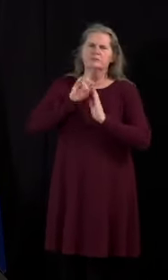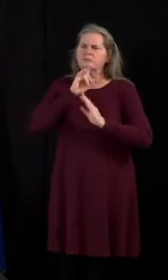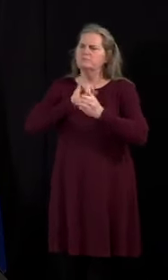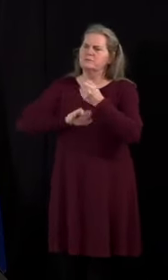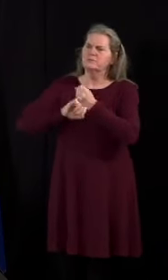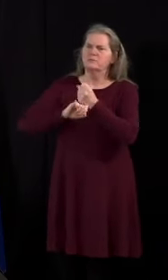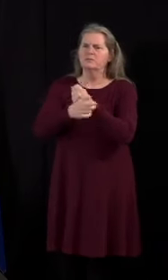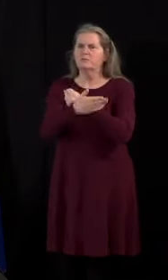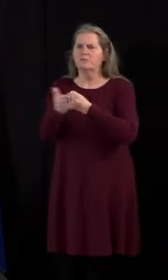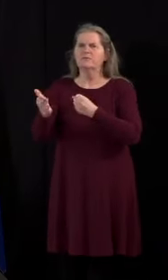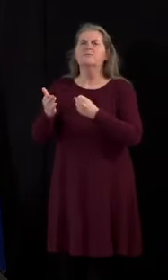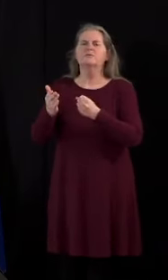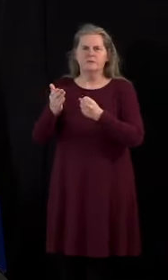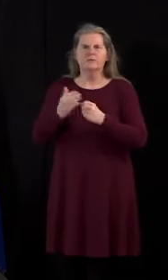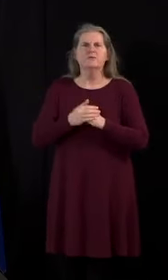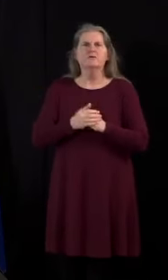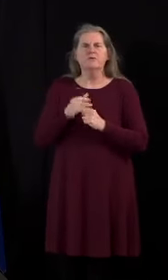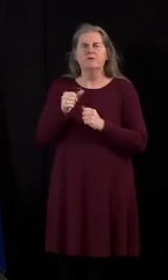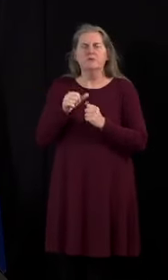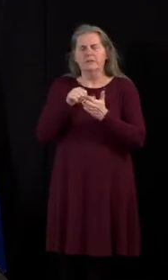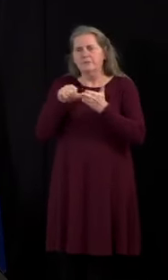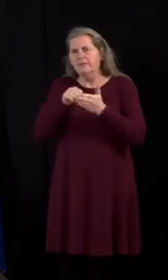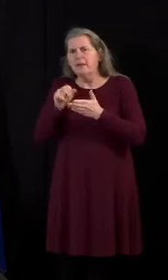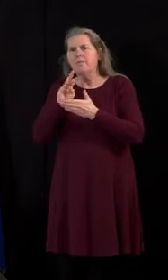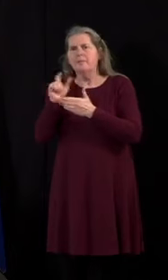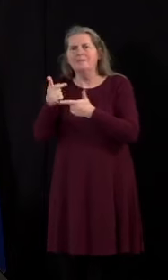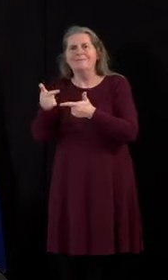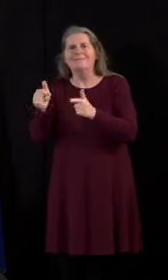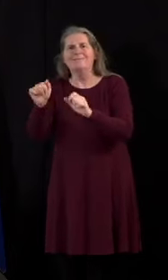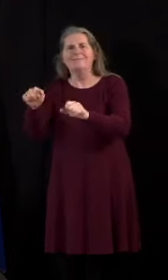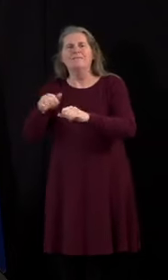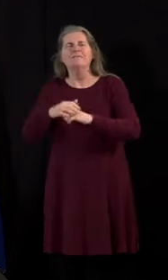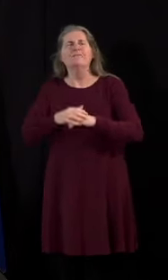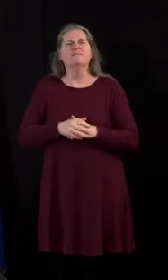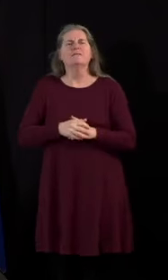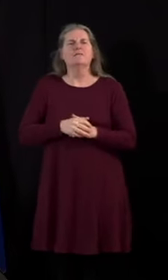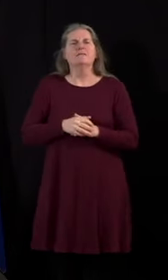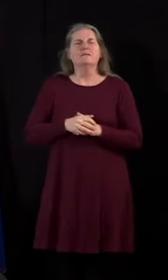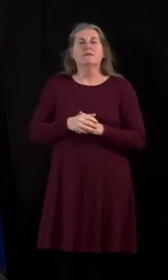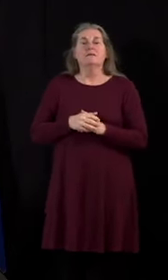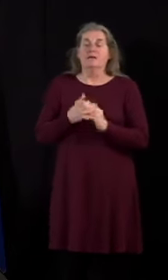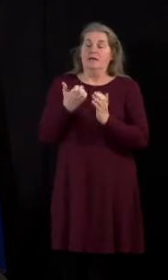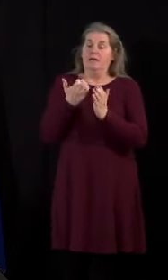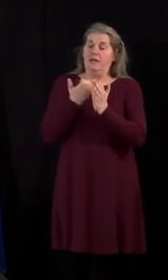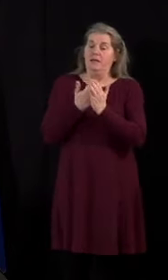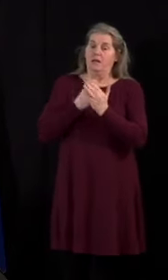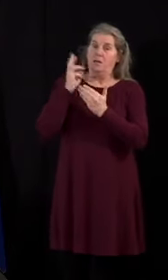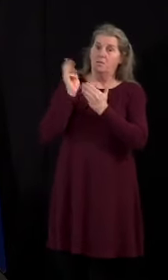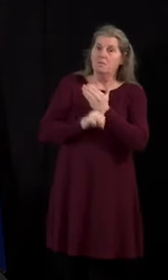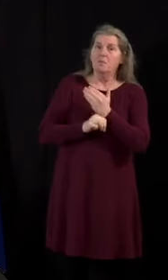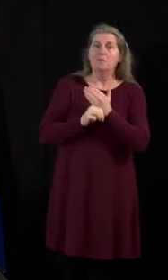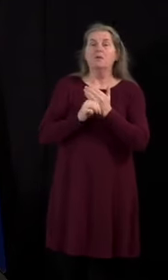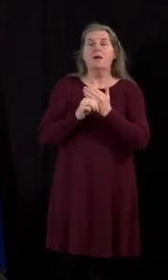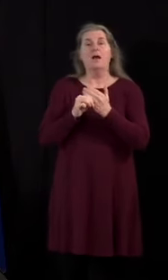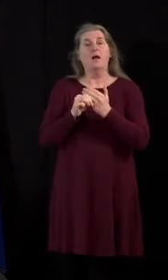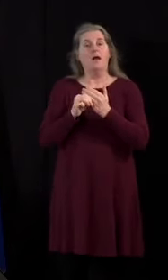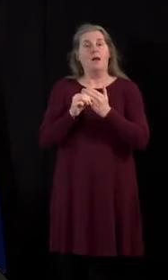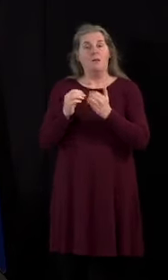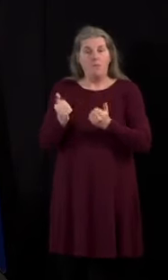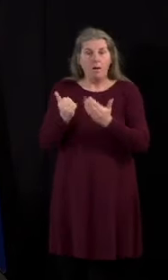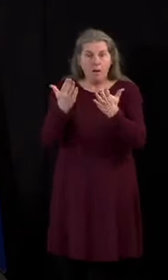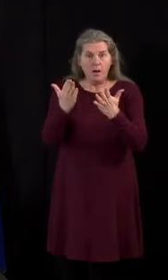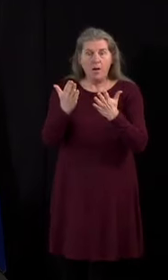supports that will help you pay your bills. As economic programs and supports are available, we